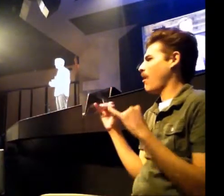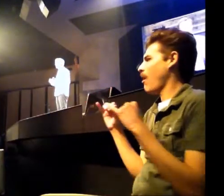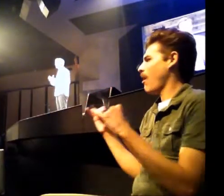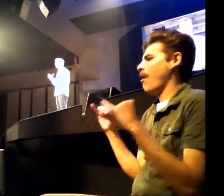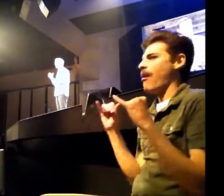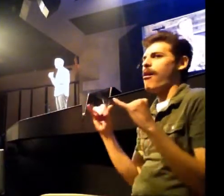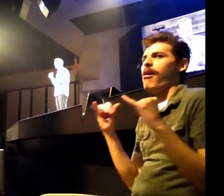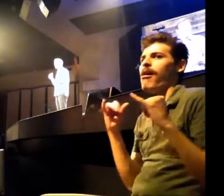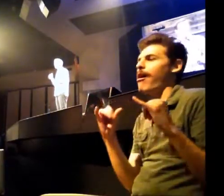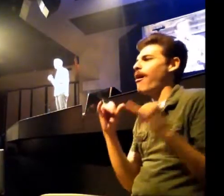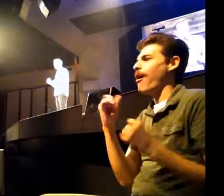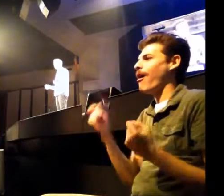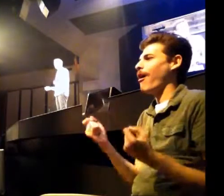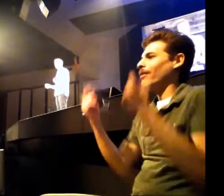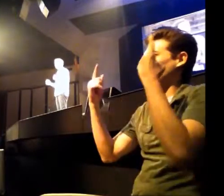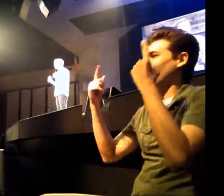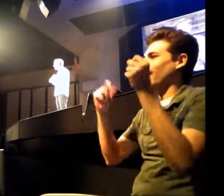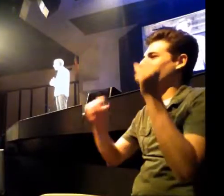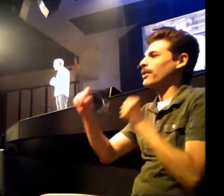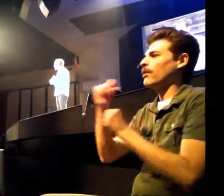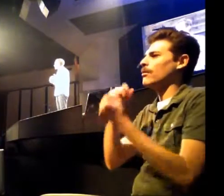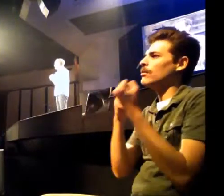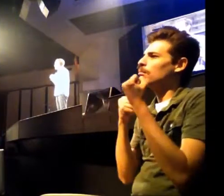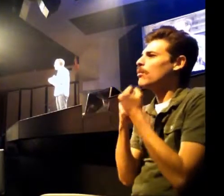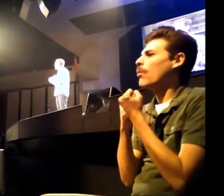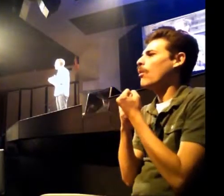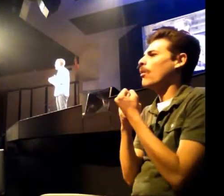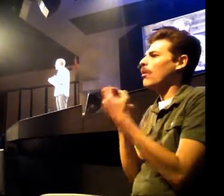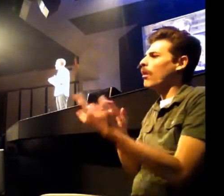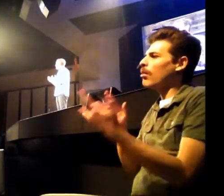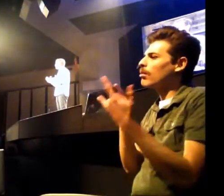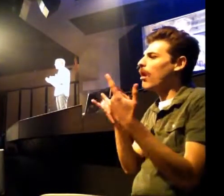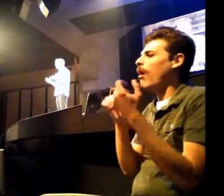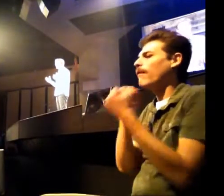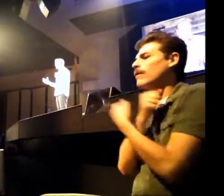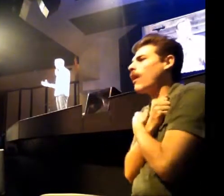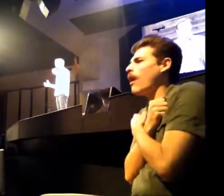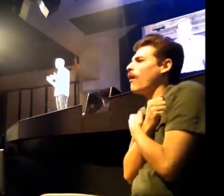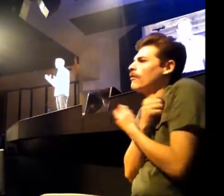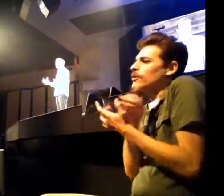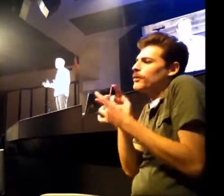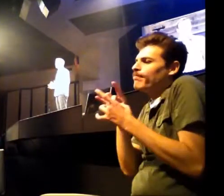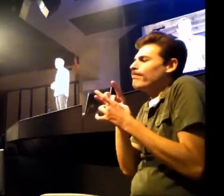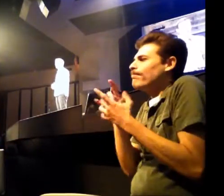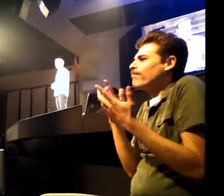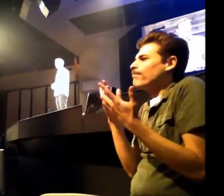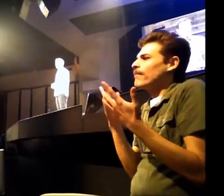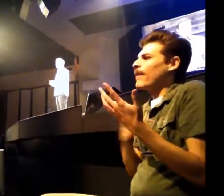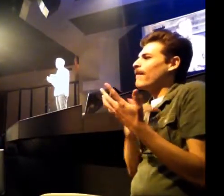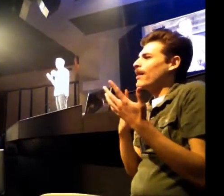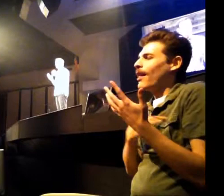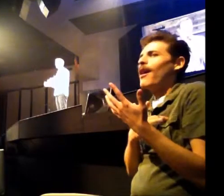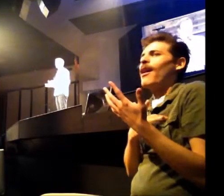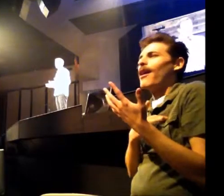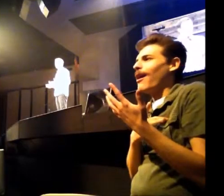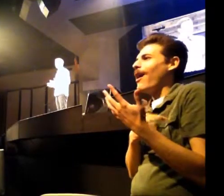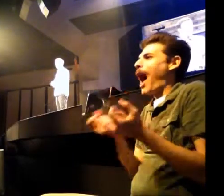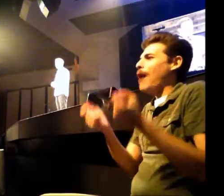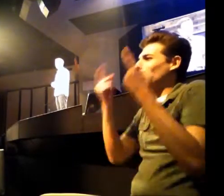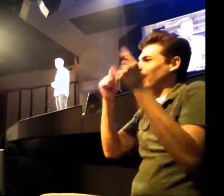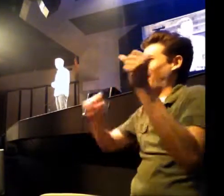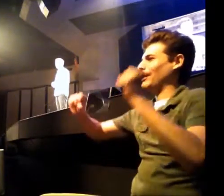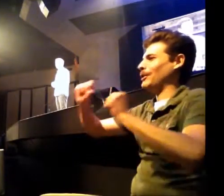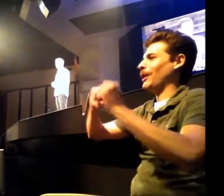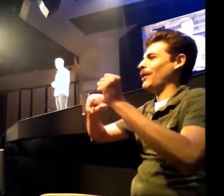know and be known, where you could find support, love, but also people that just kind of understand where you are? That's what this